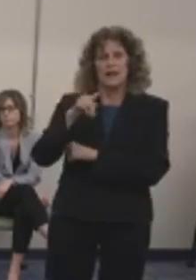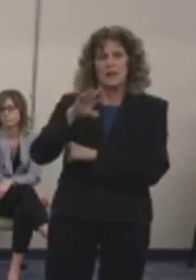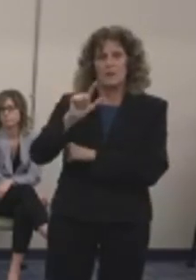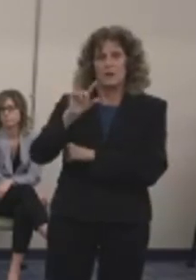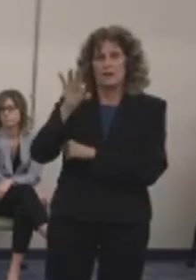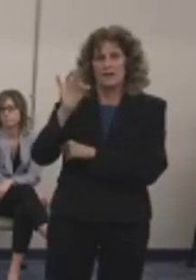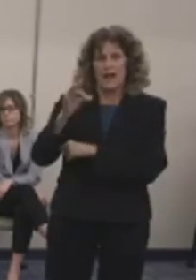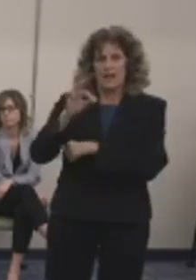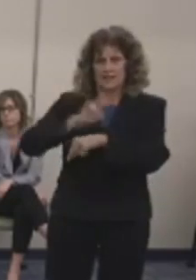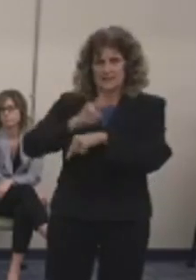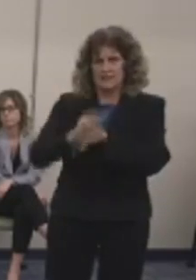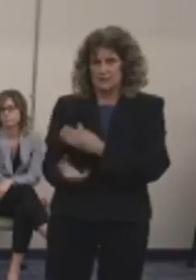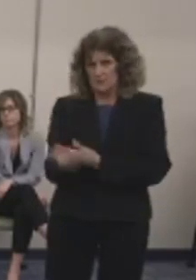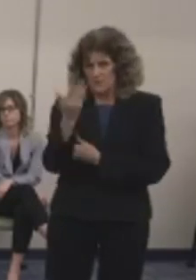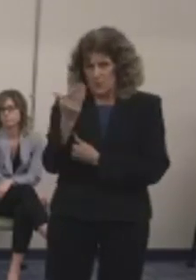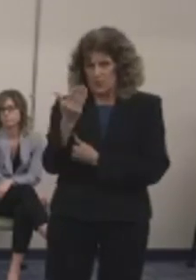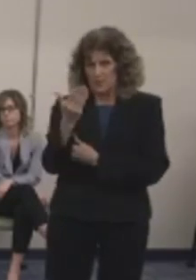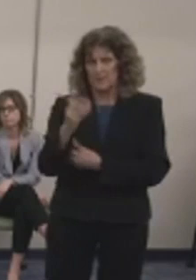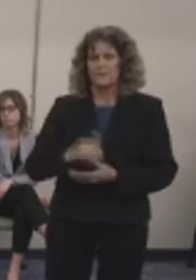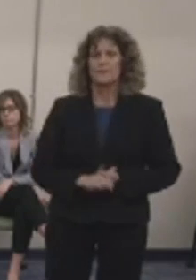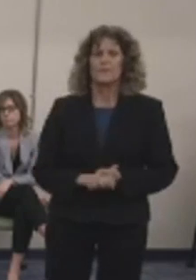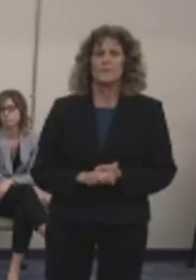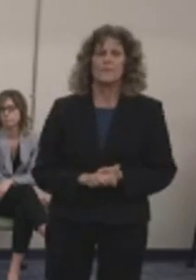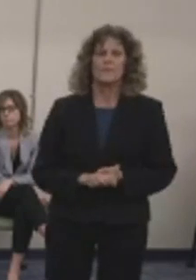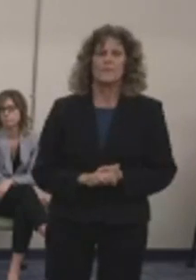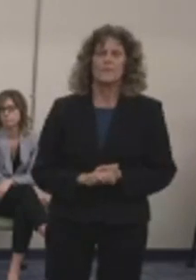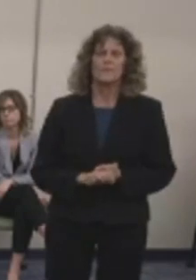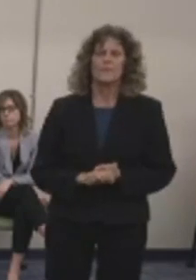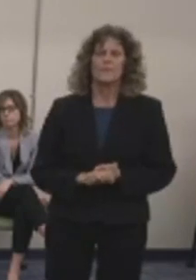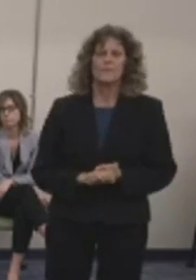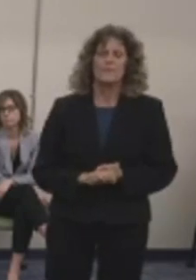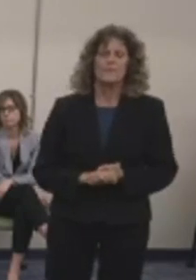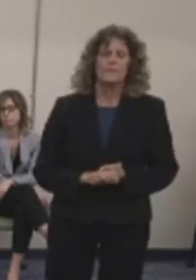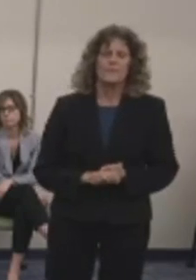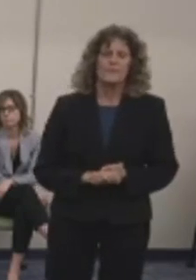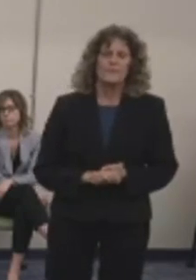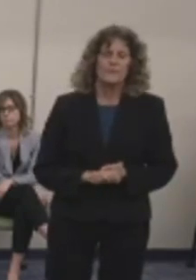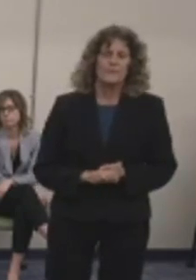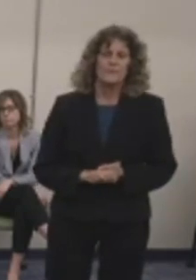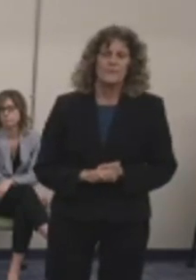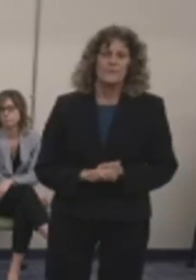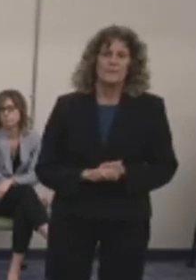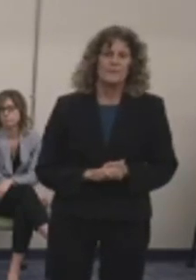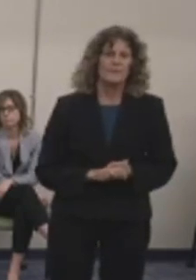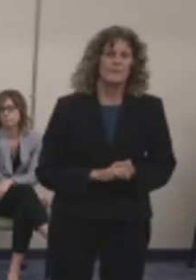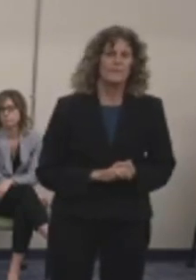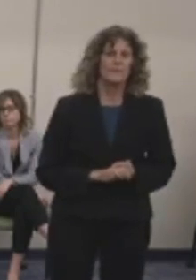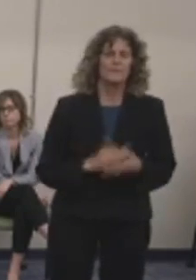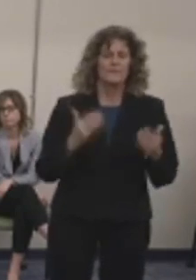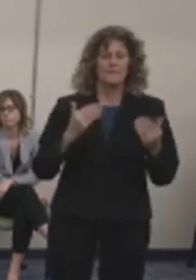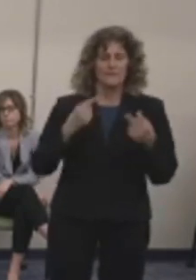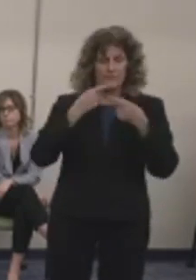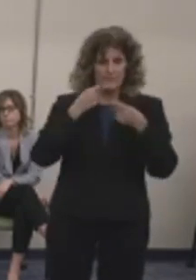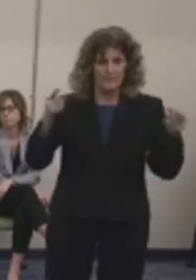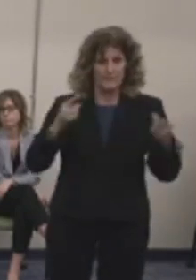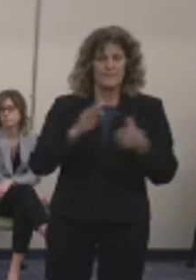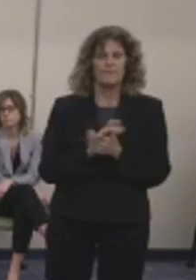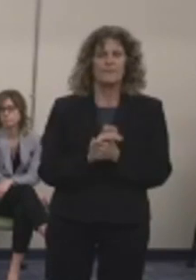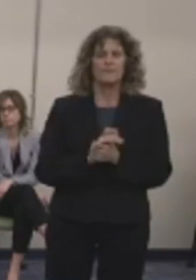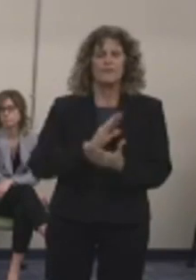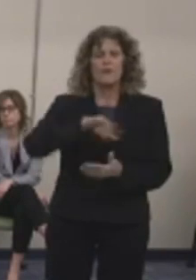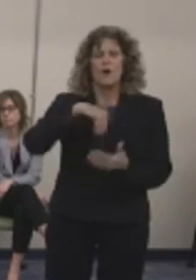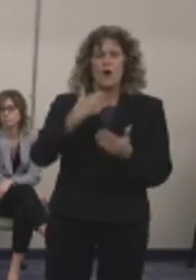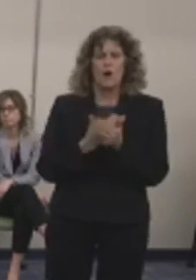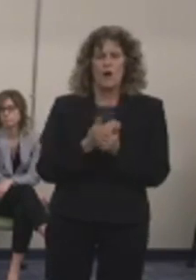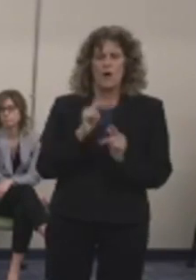means keeping 6 feet between one another when outside. All public gatherings are also prohibited, and dine-in restaurants may